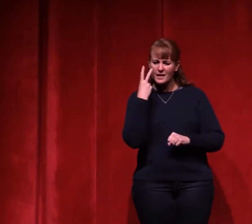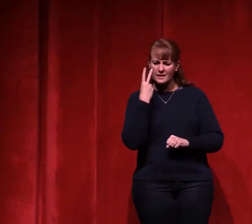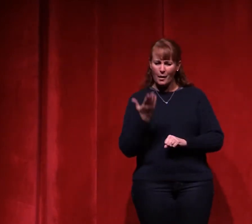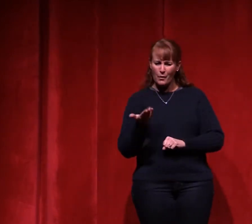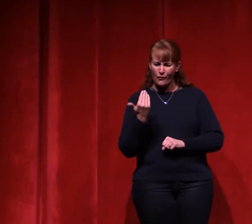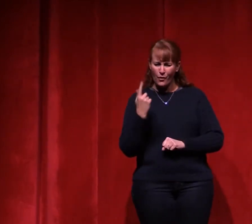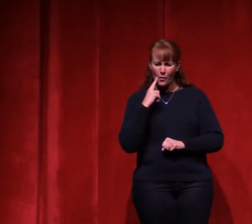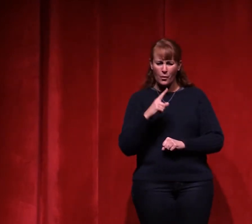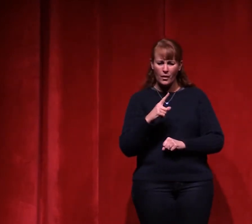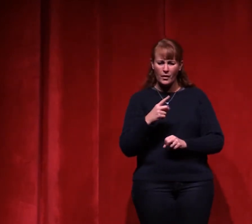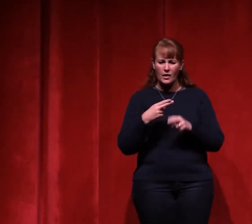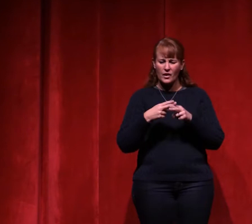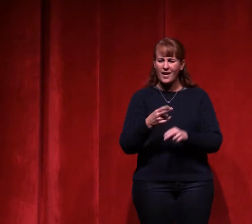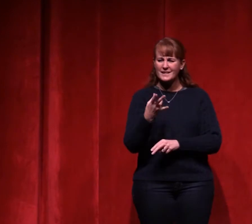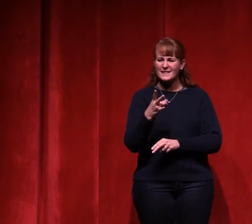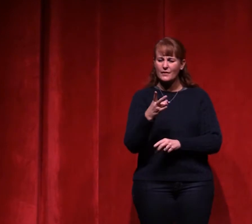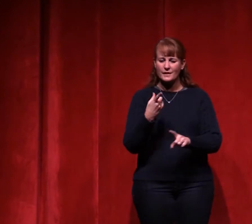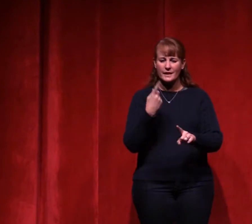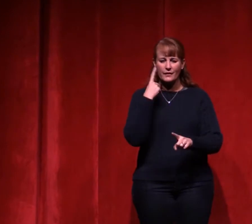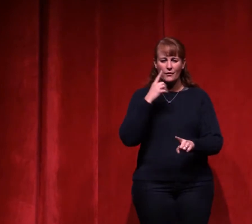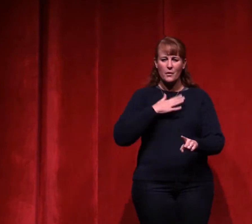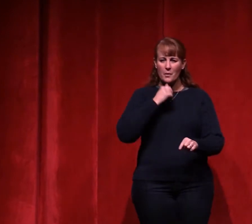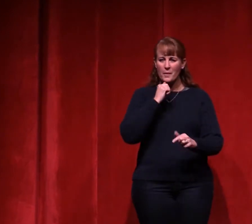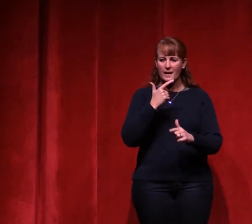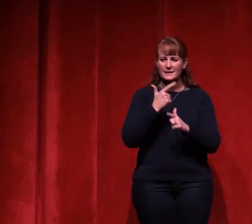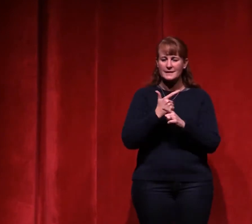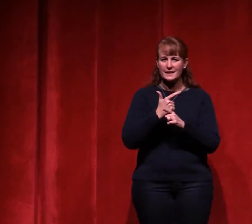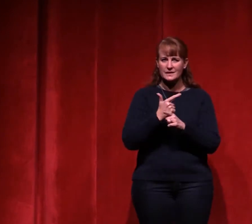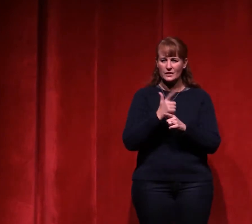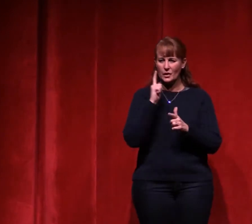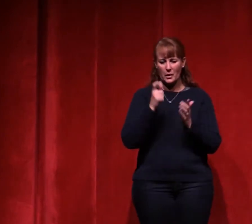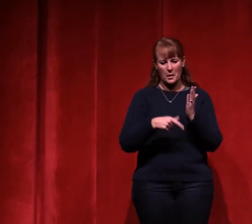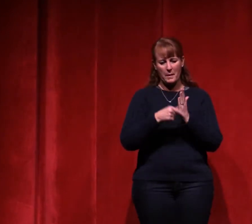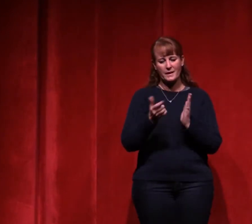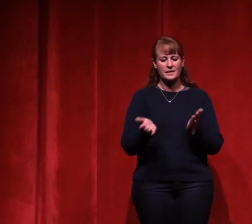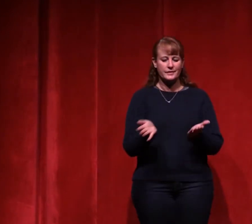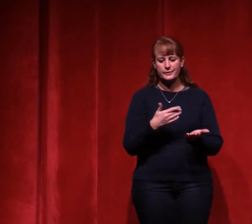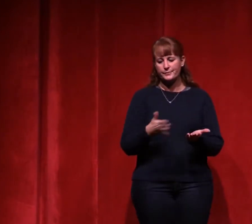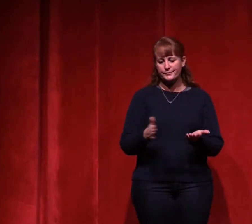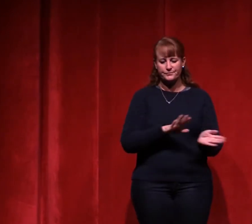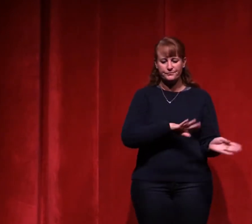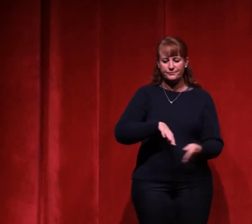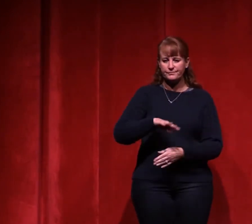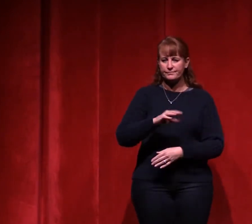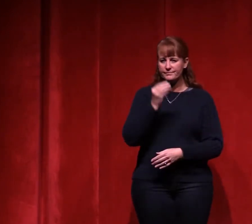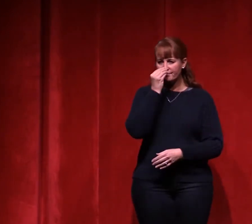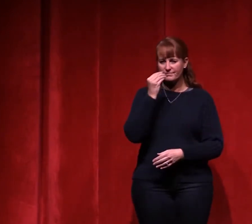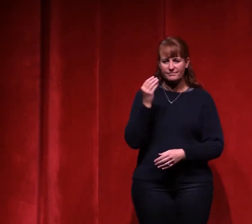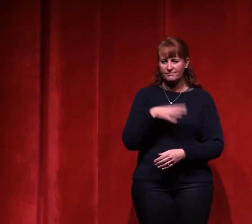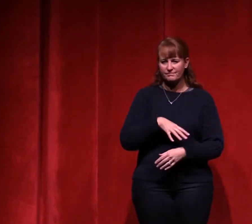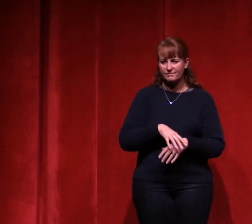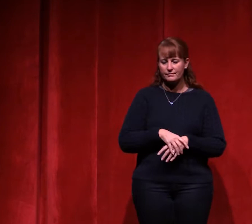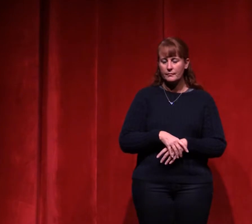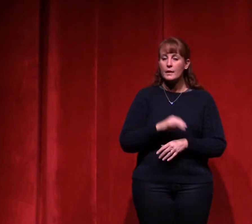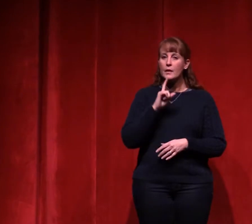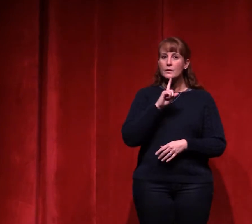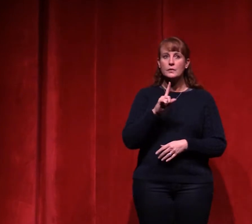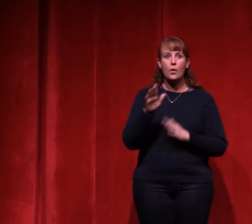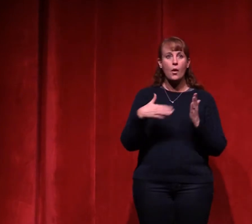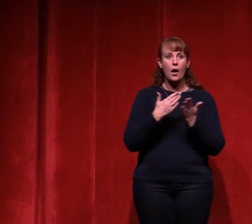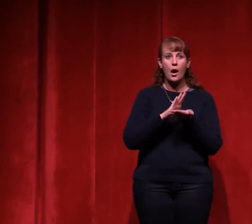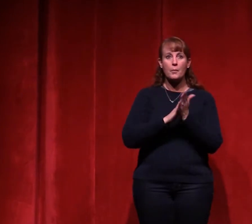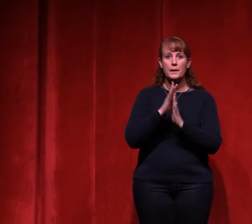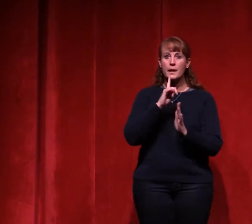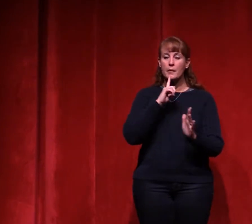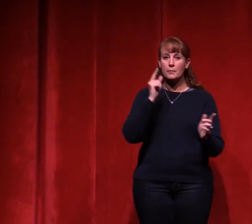were the 17s that came to my house every month addressed to my older sister. So it came as a huge surprise to everyone,